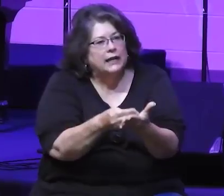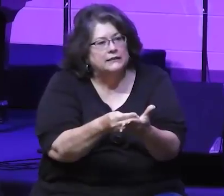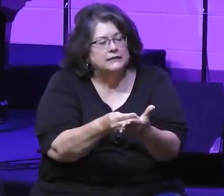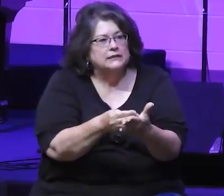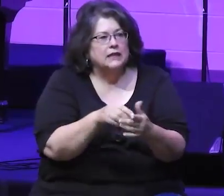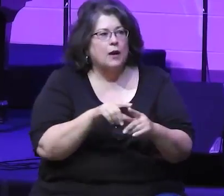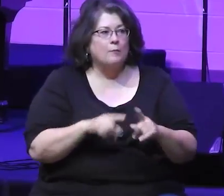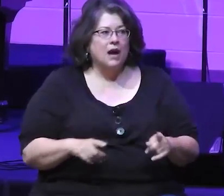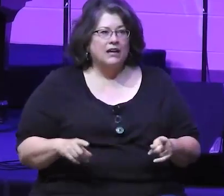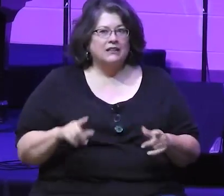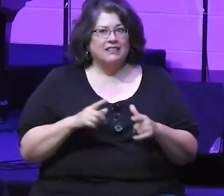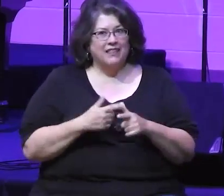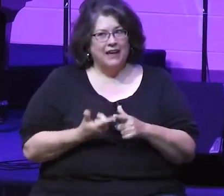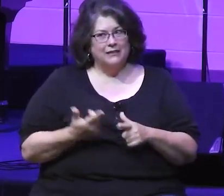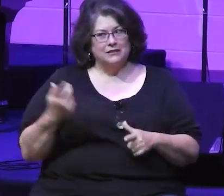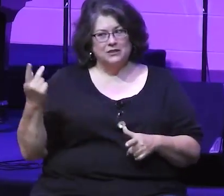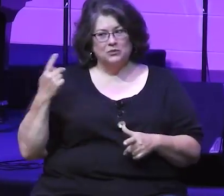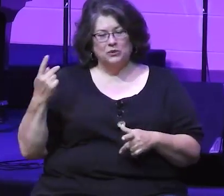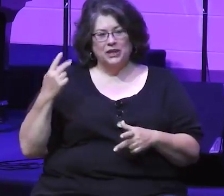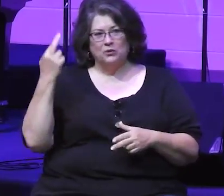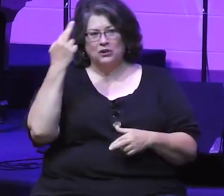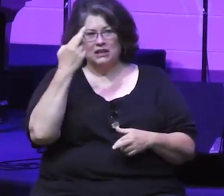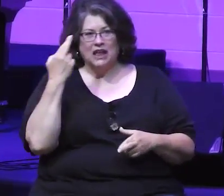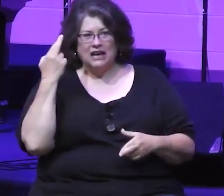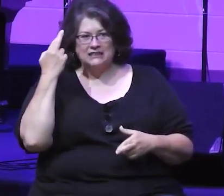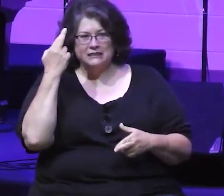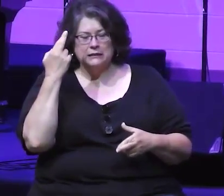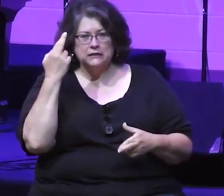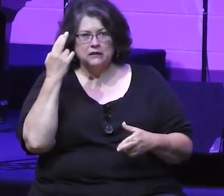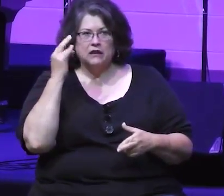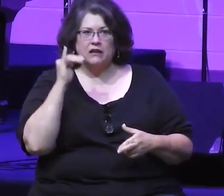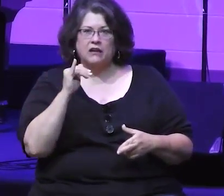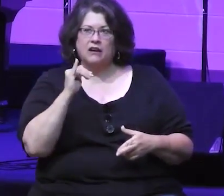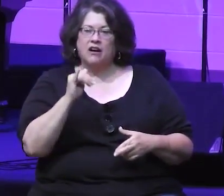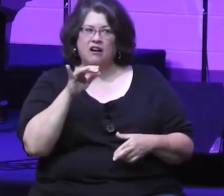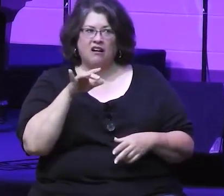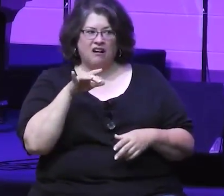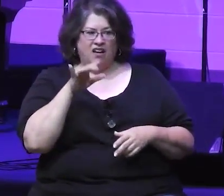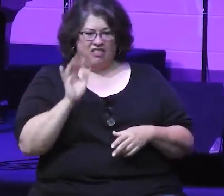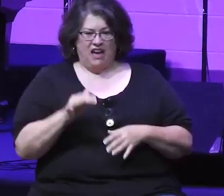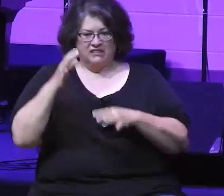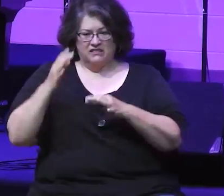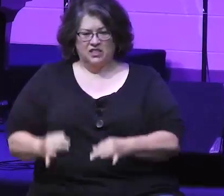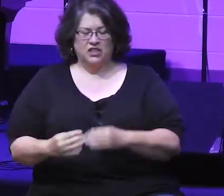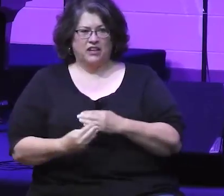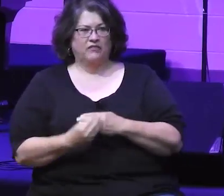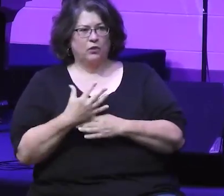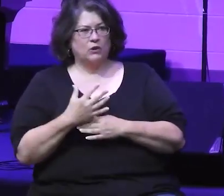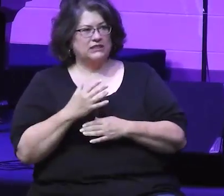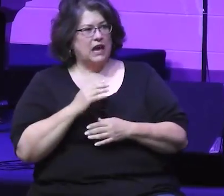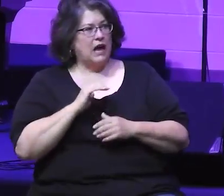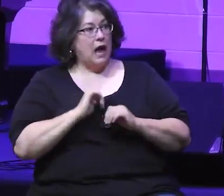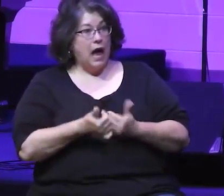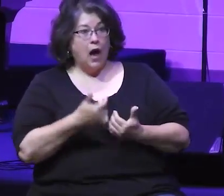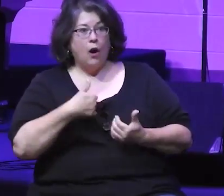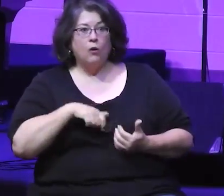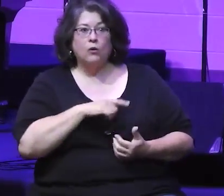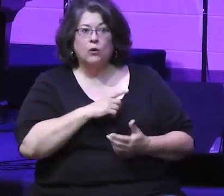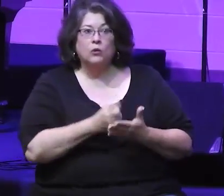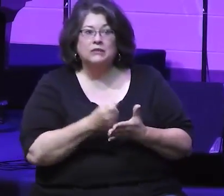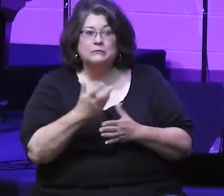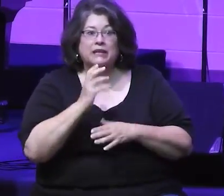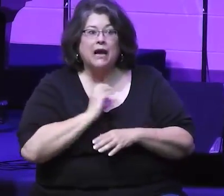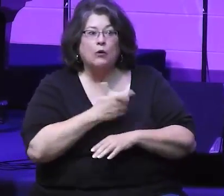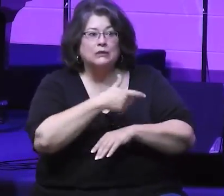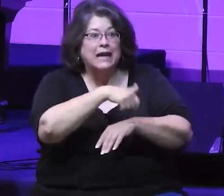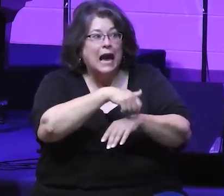also feels like a consideration of how we're actually spending our time. We've enjoyed either listening to audiobooks or reading at